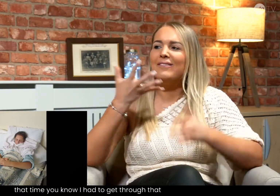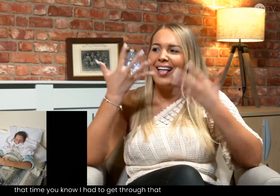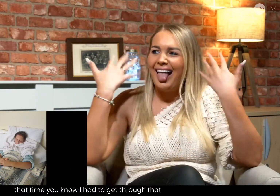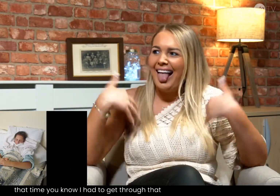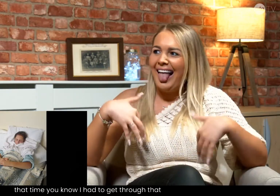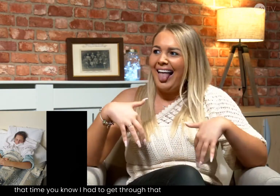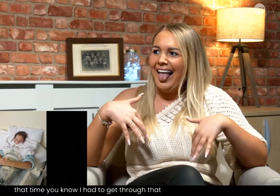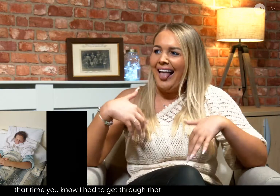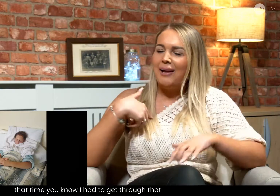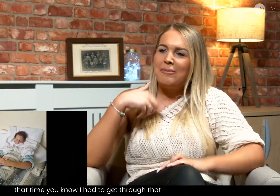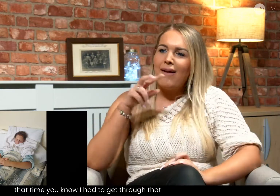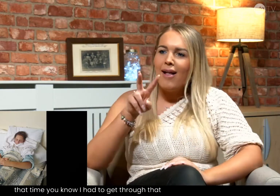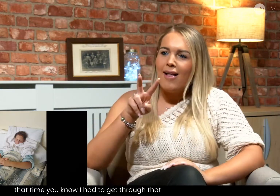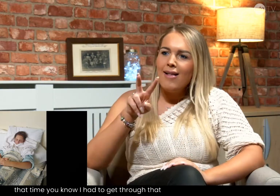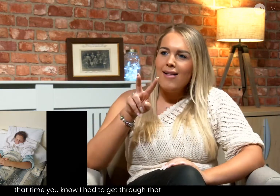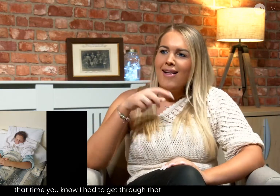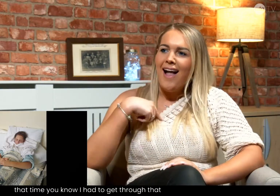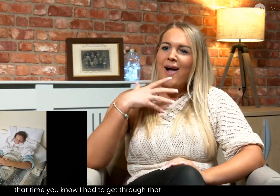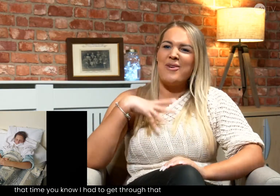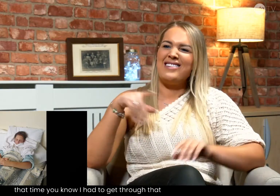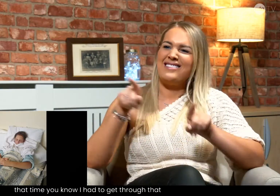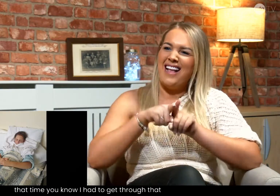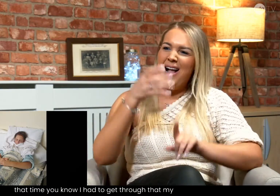But, you know, I wanted really beautiful hair.